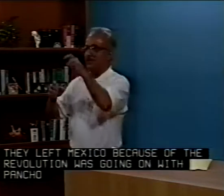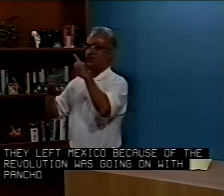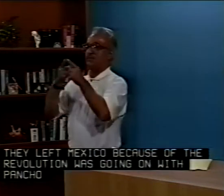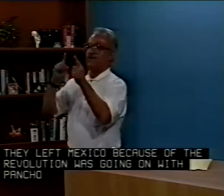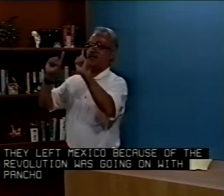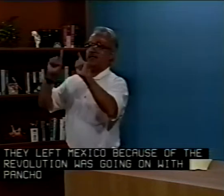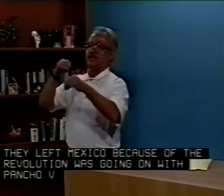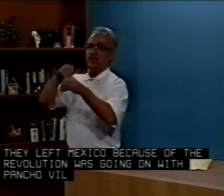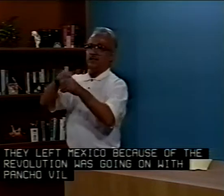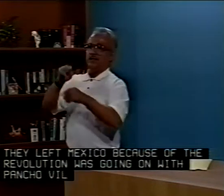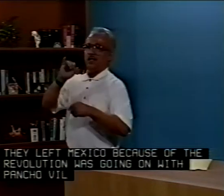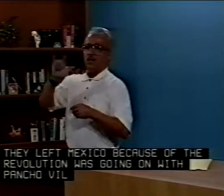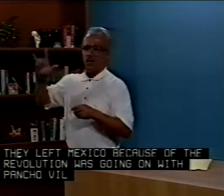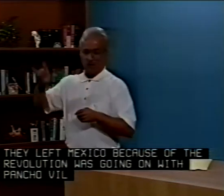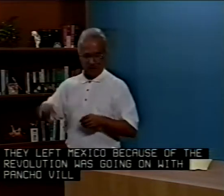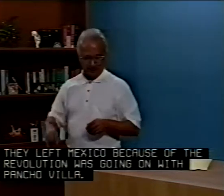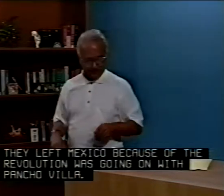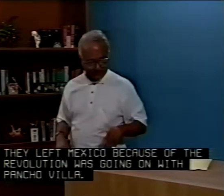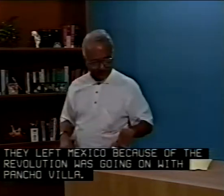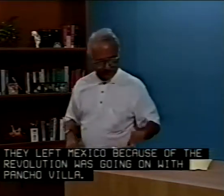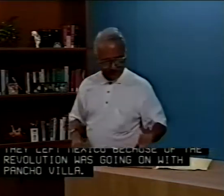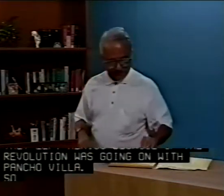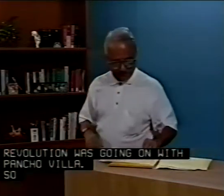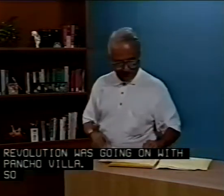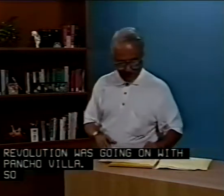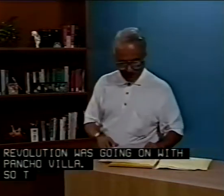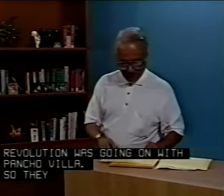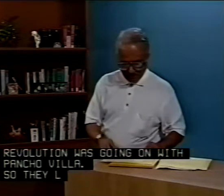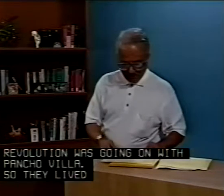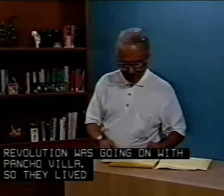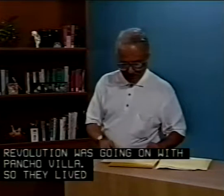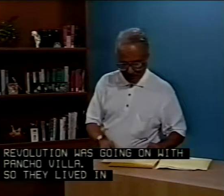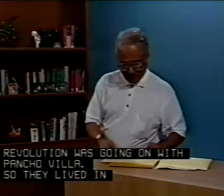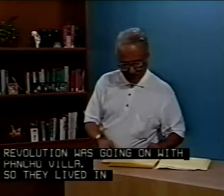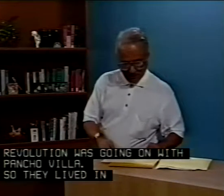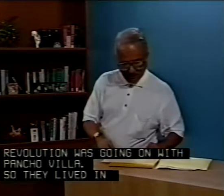they lived in a number of parts of America and finally settled in Illinois.